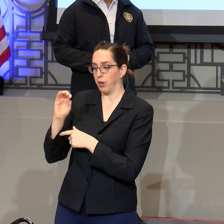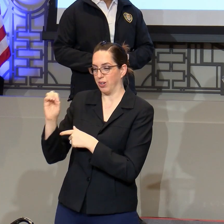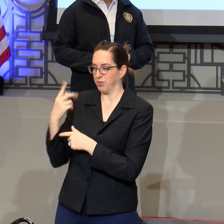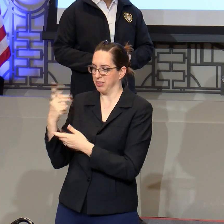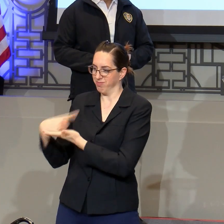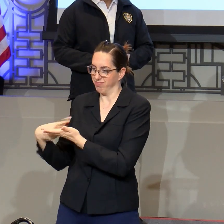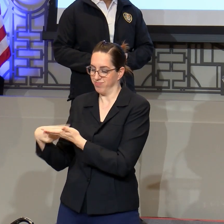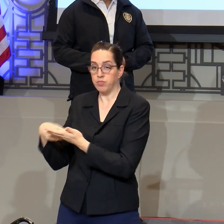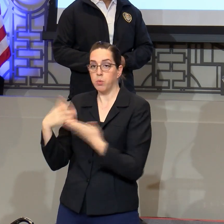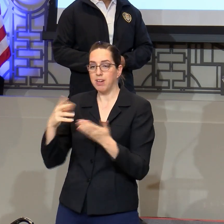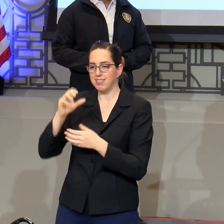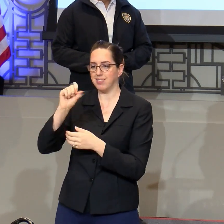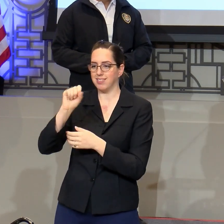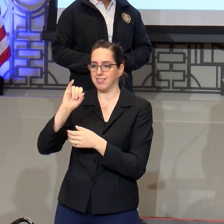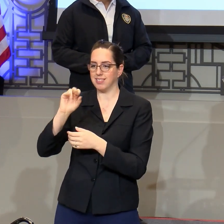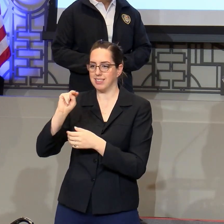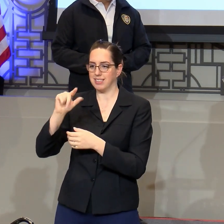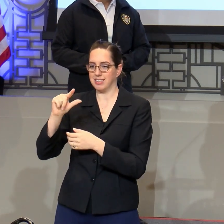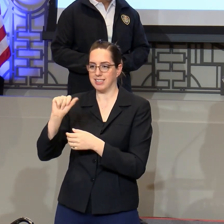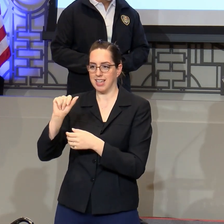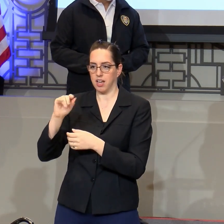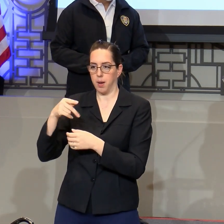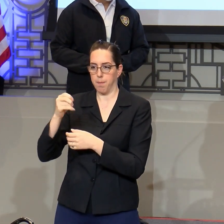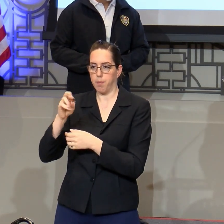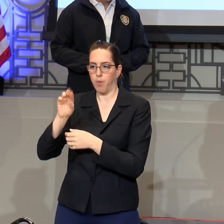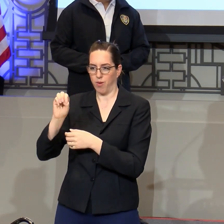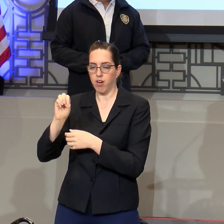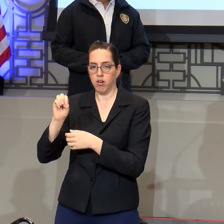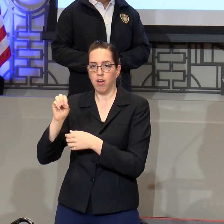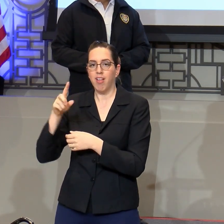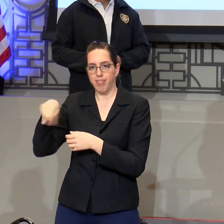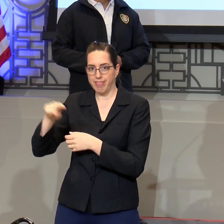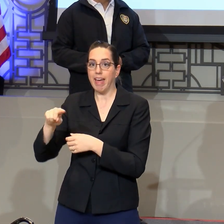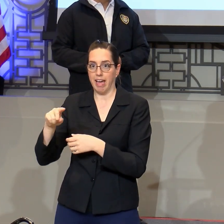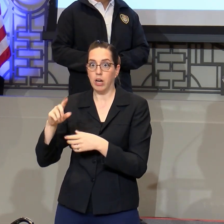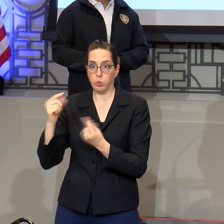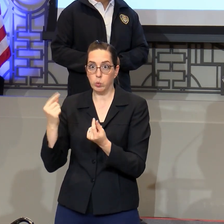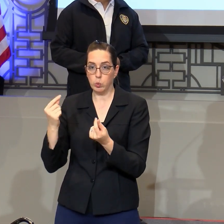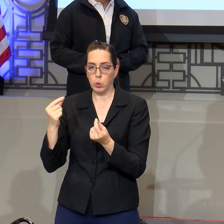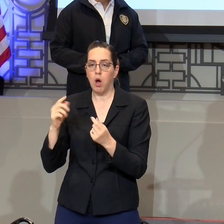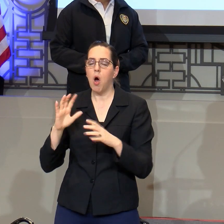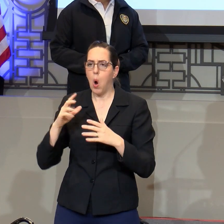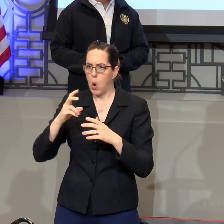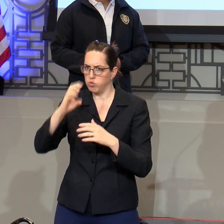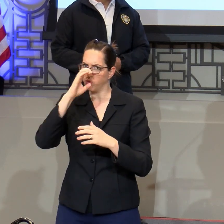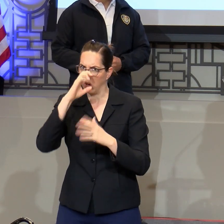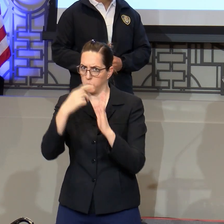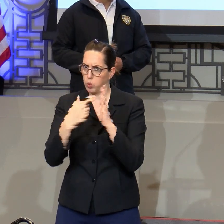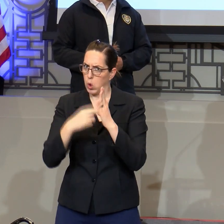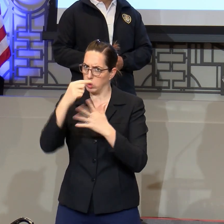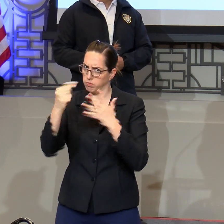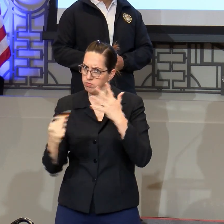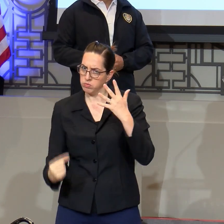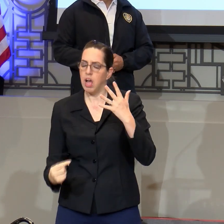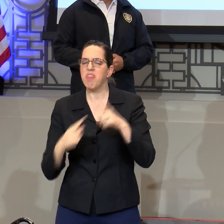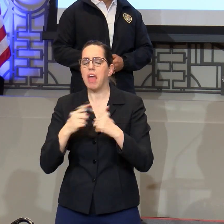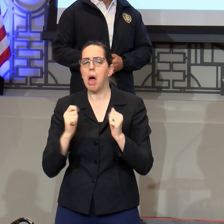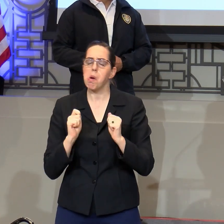Singapore, that did the same thing. They significantly eased their restrictions,